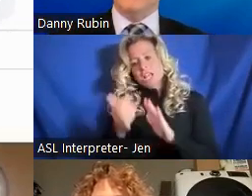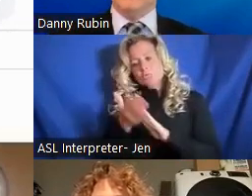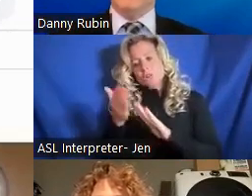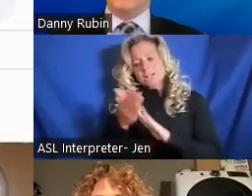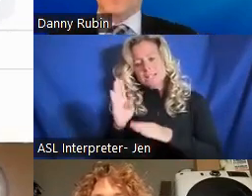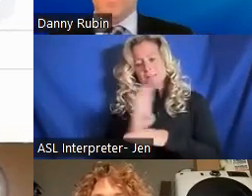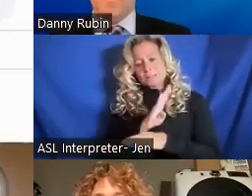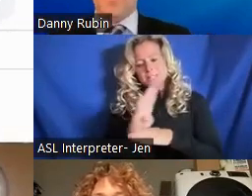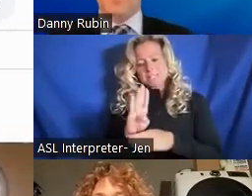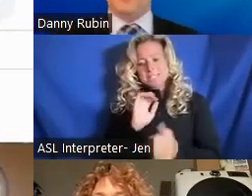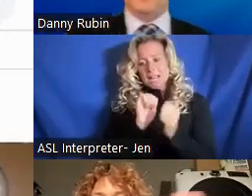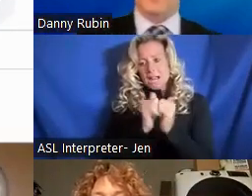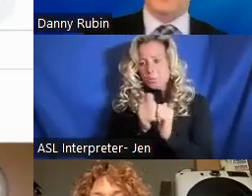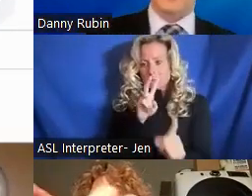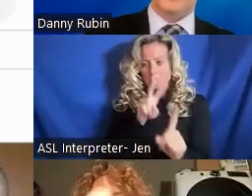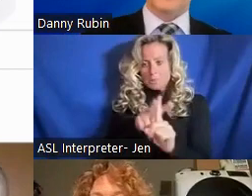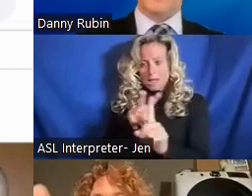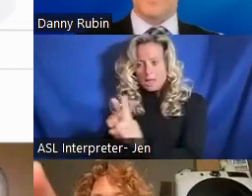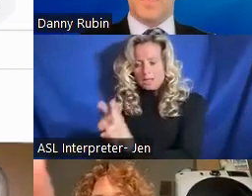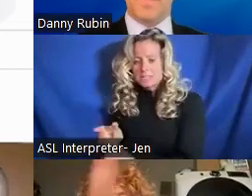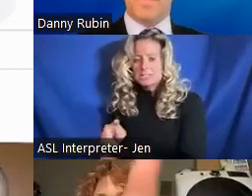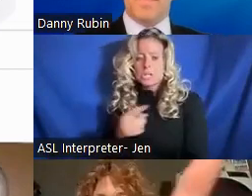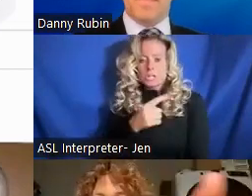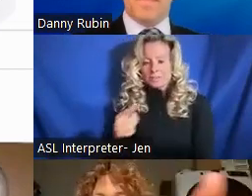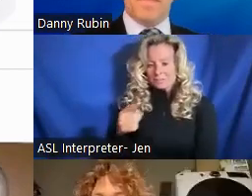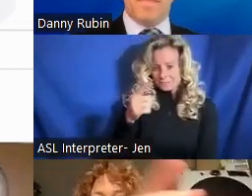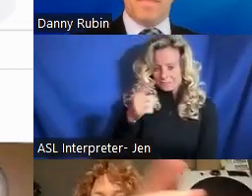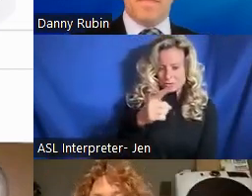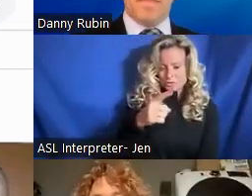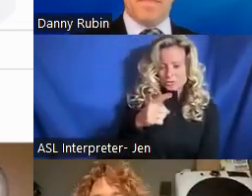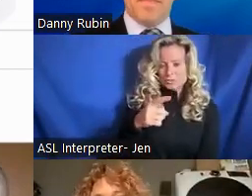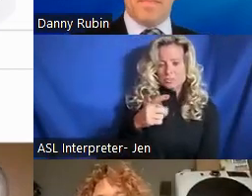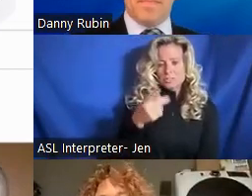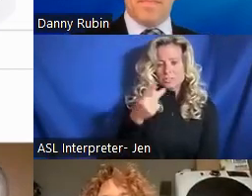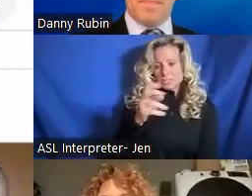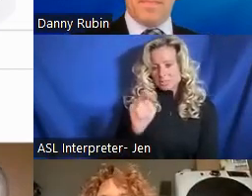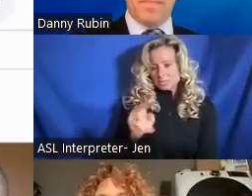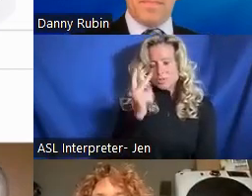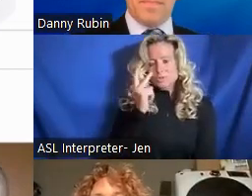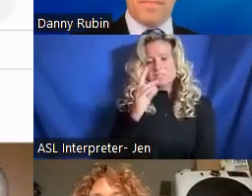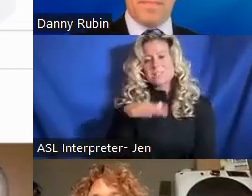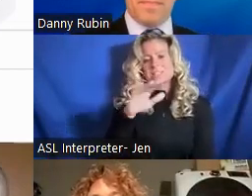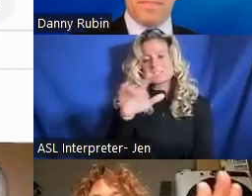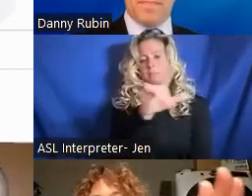business. So the little pin that you see at the top